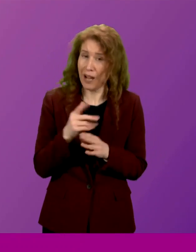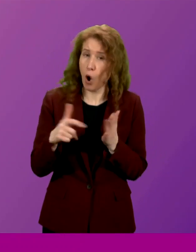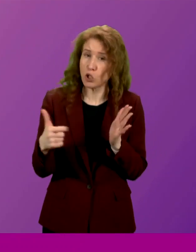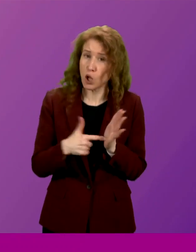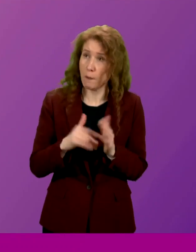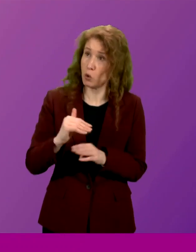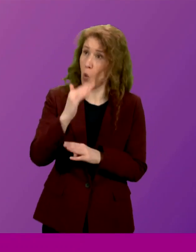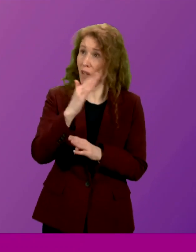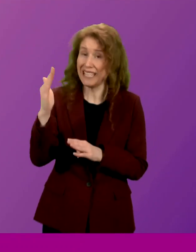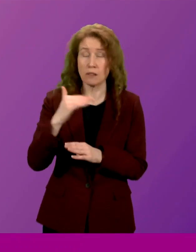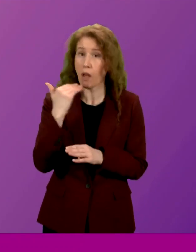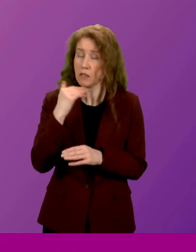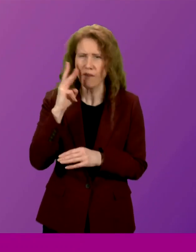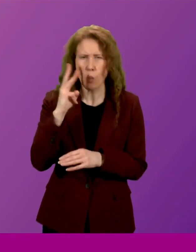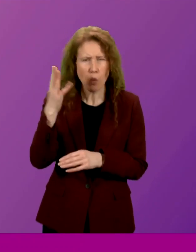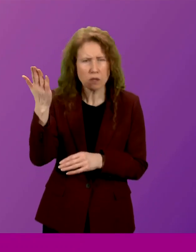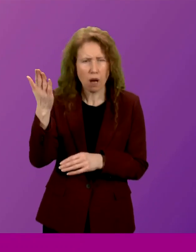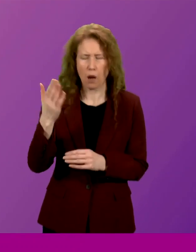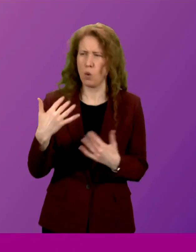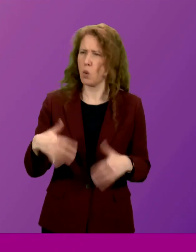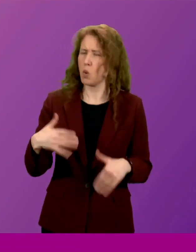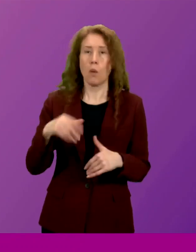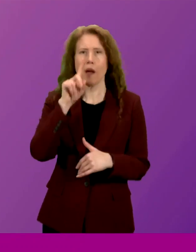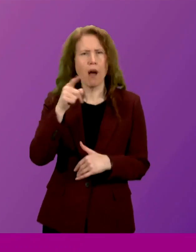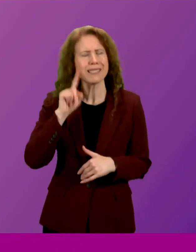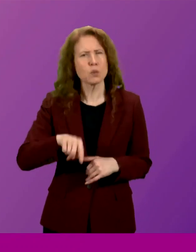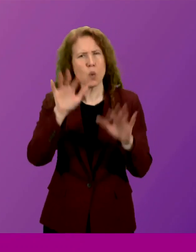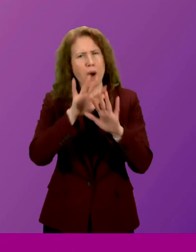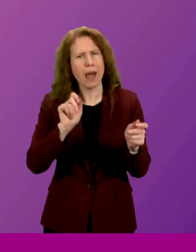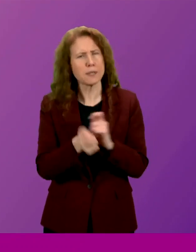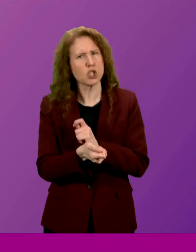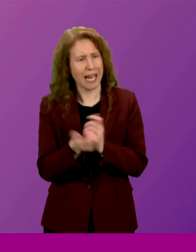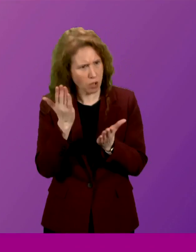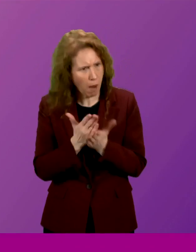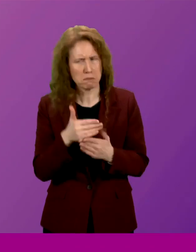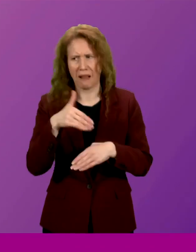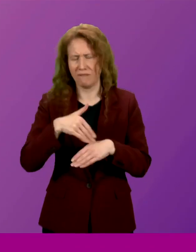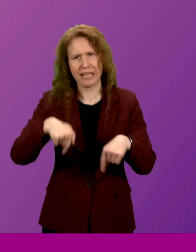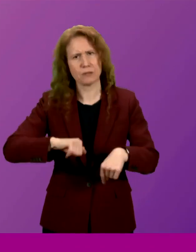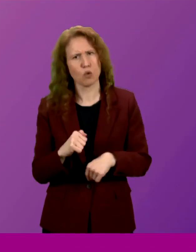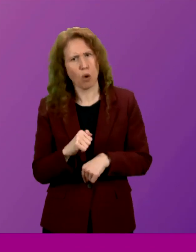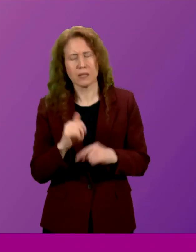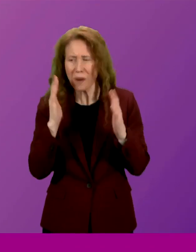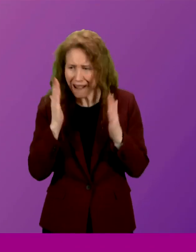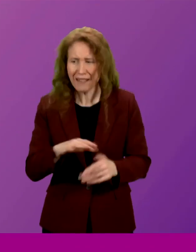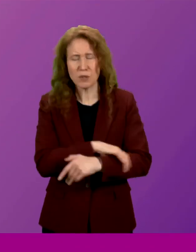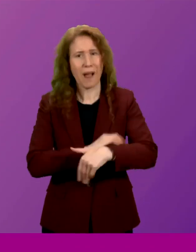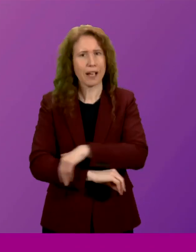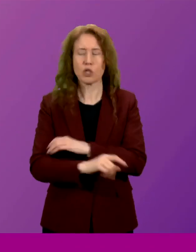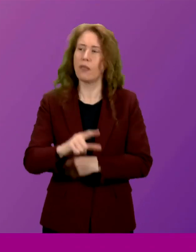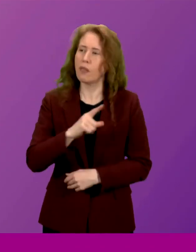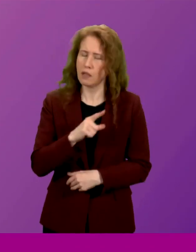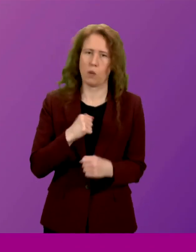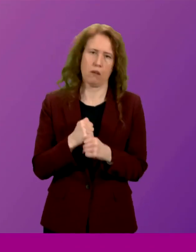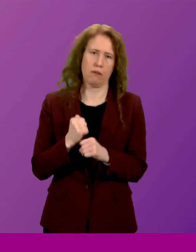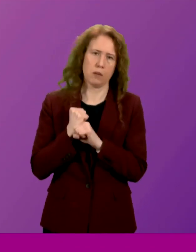in the northeast of Scotland. So we cannot ignore the effects of climate change in our society. We have to take the action, which is why the Government